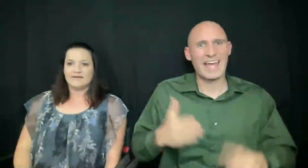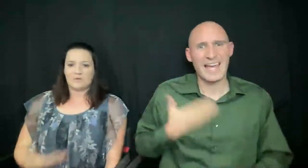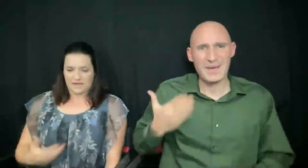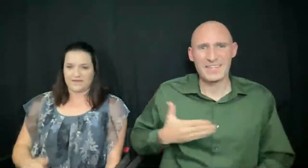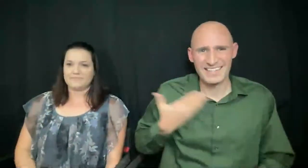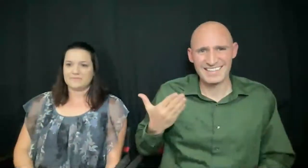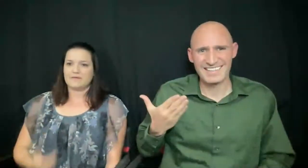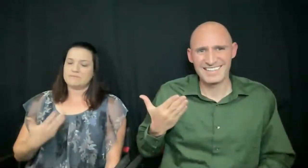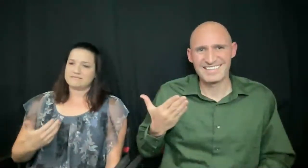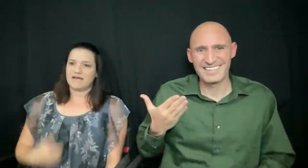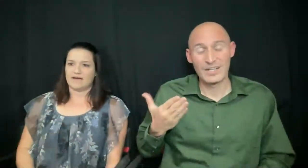Okay, be sad.